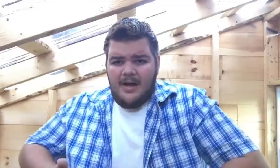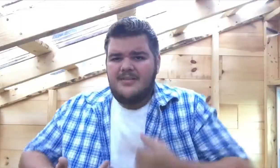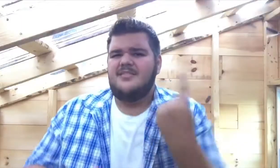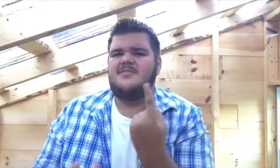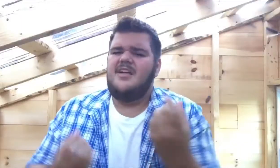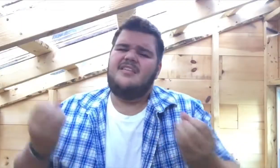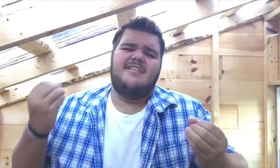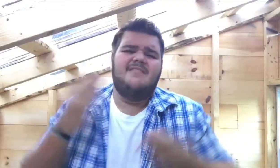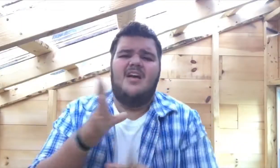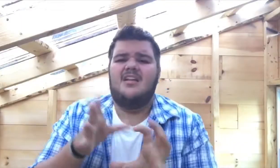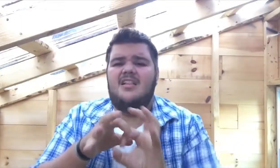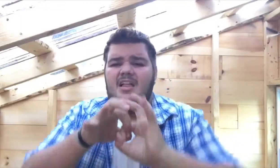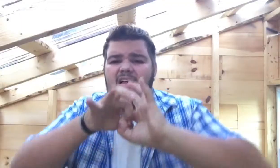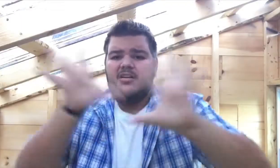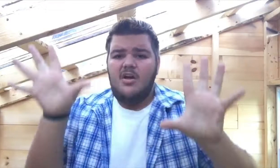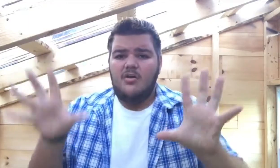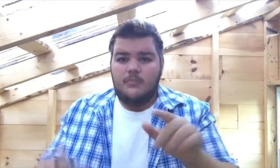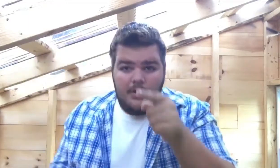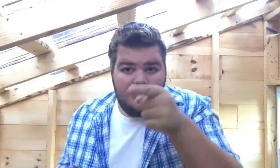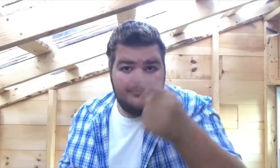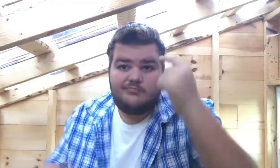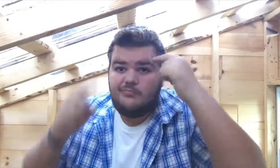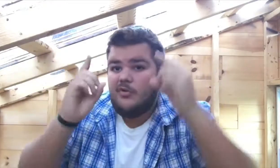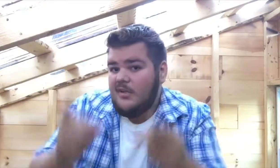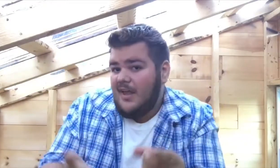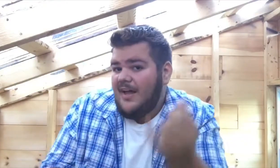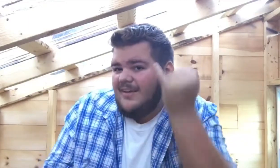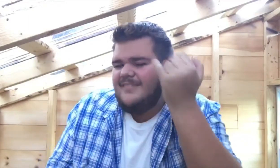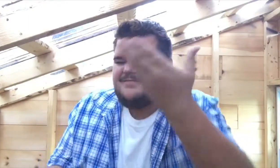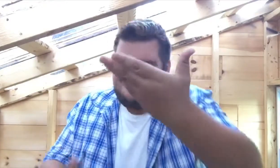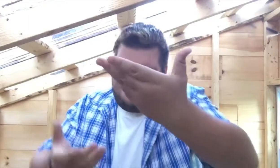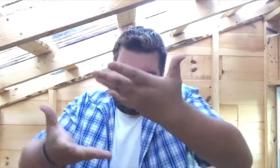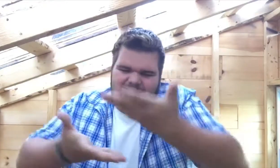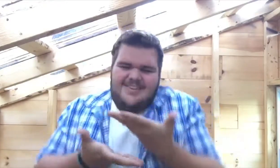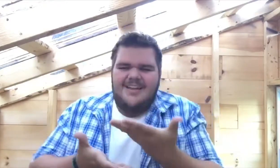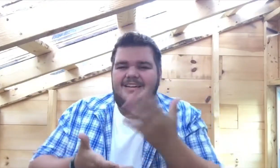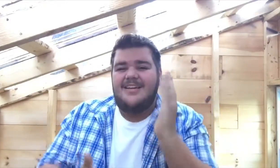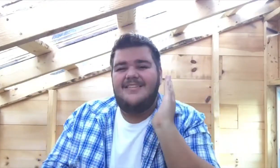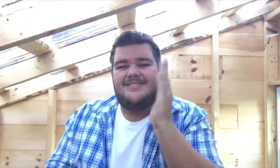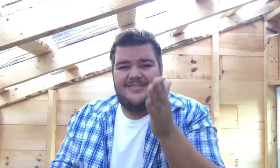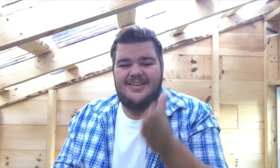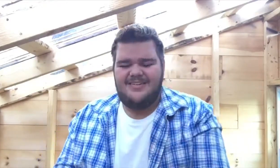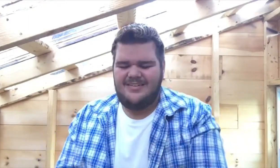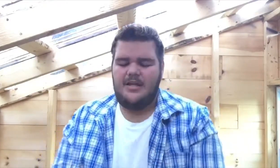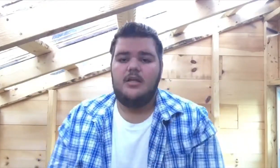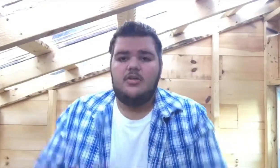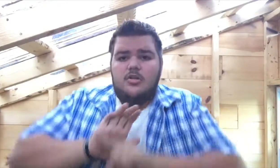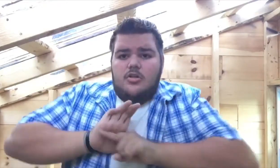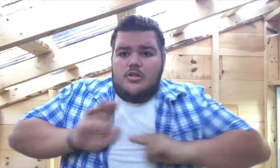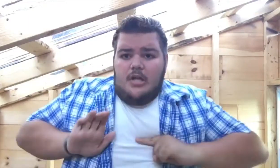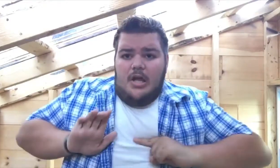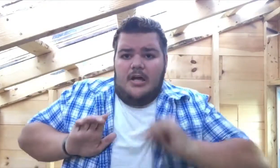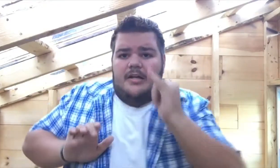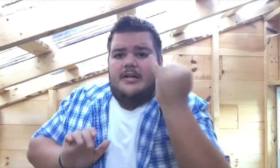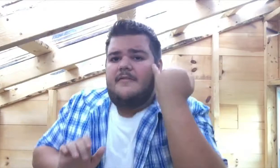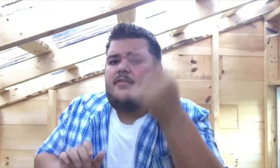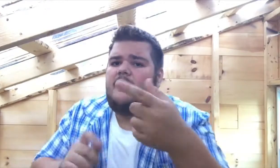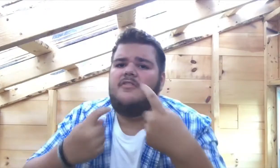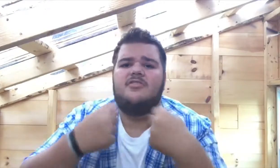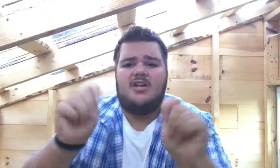Us, I'm not so afraid to let go. You decide if you ever come to let me know. Yeah, suicide if you ever try